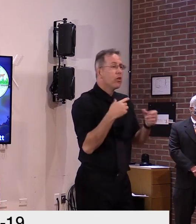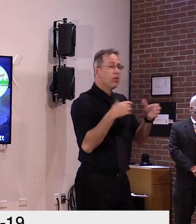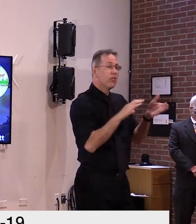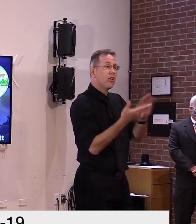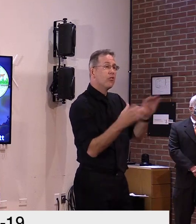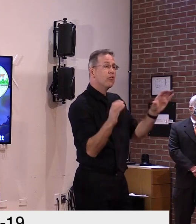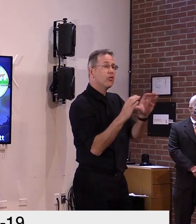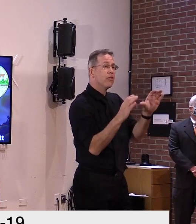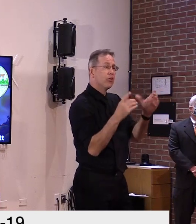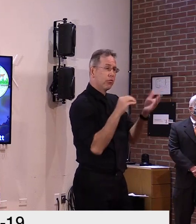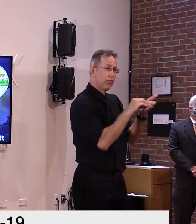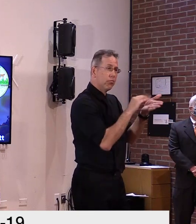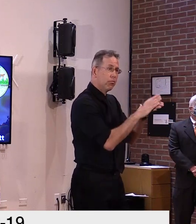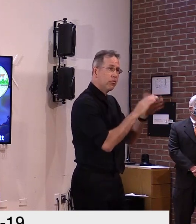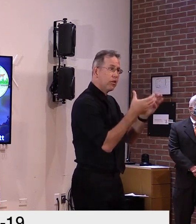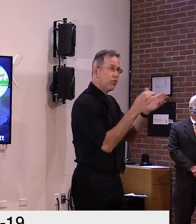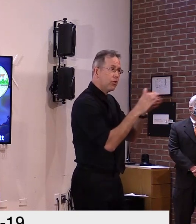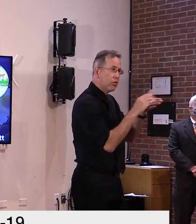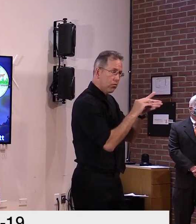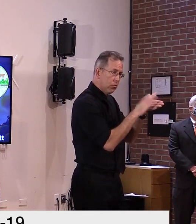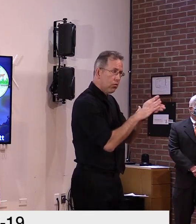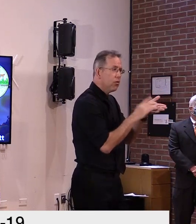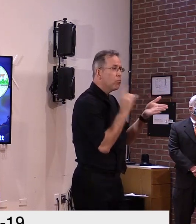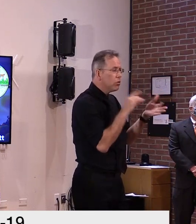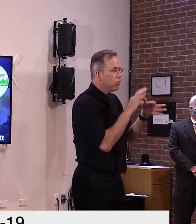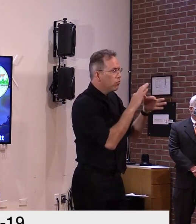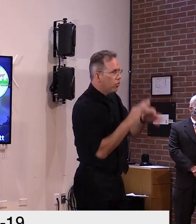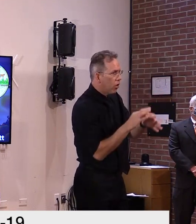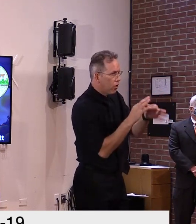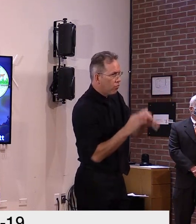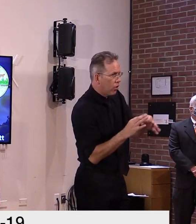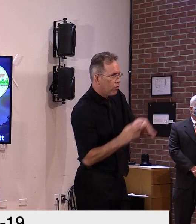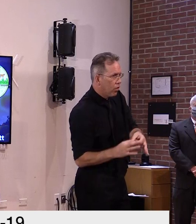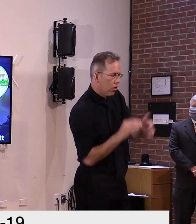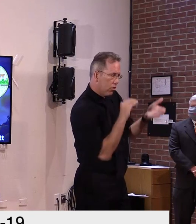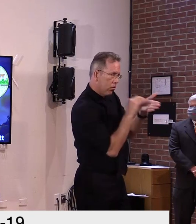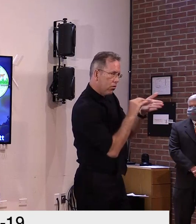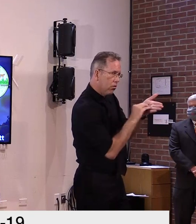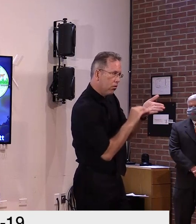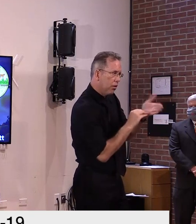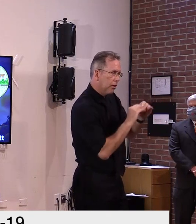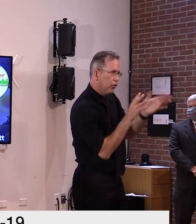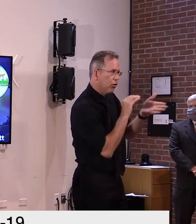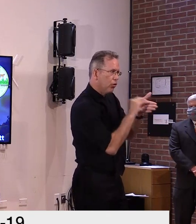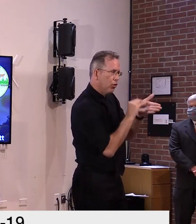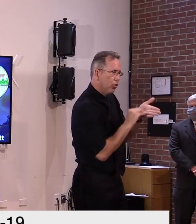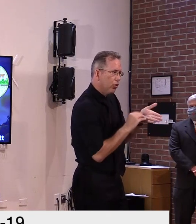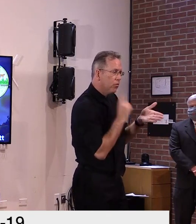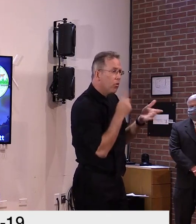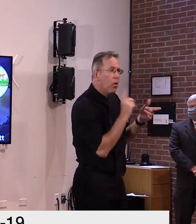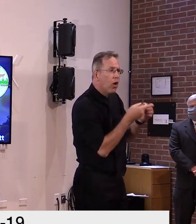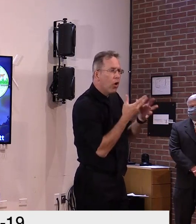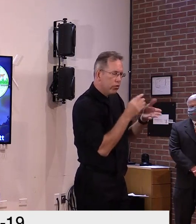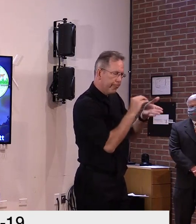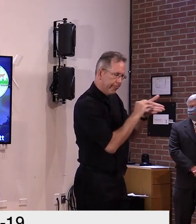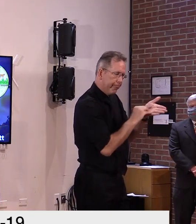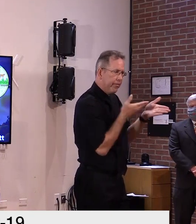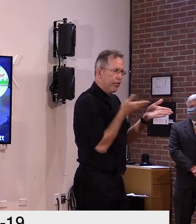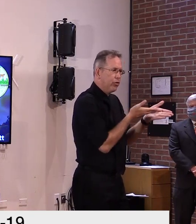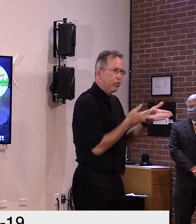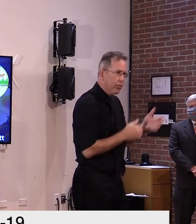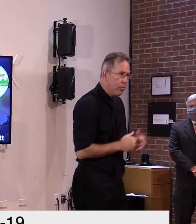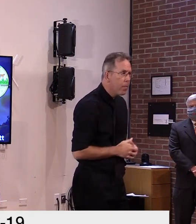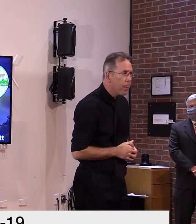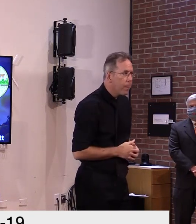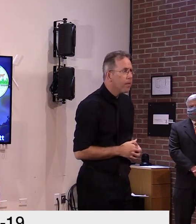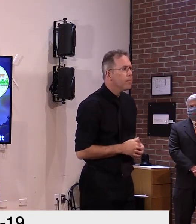that we're aware of that, and it's really important for the rest of the facility to know as well. So I don't see it having as huge an